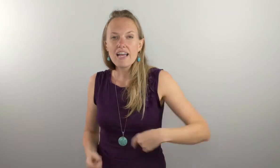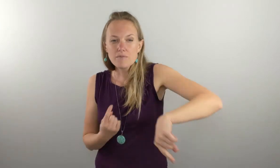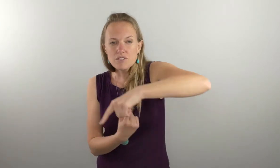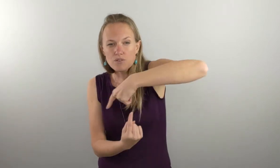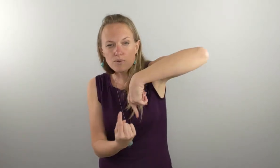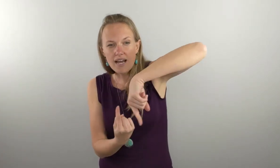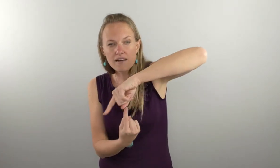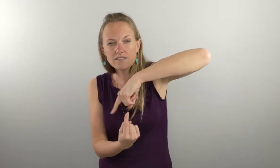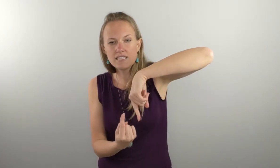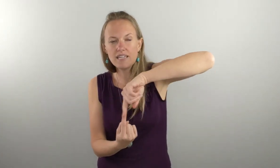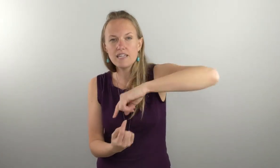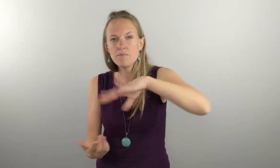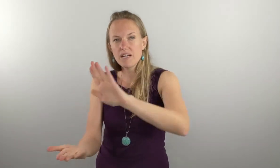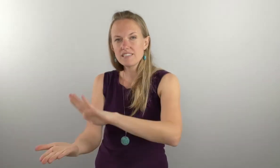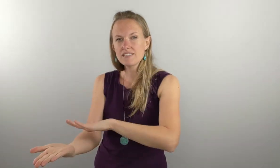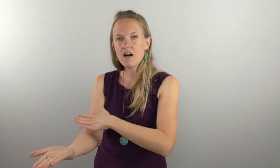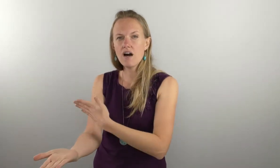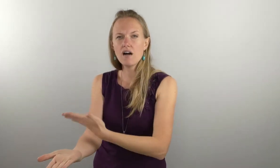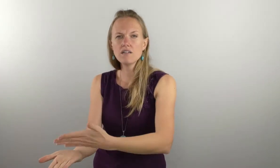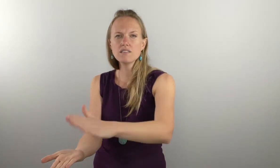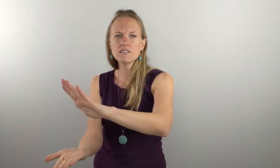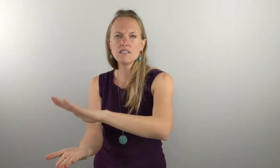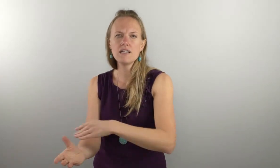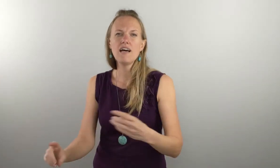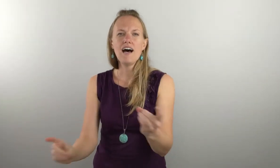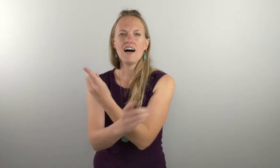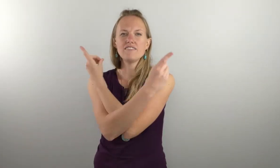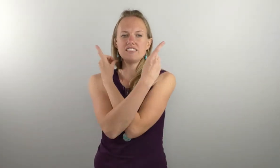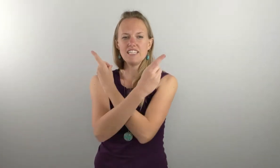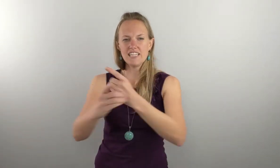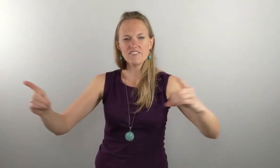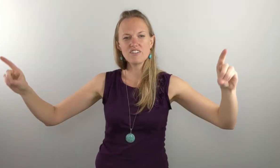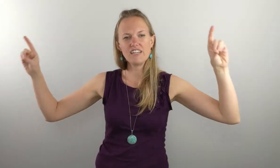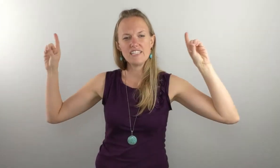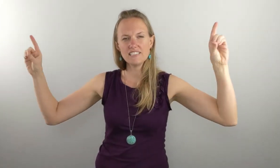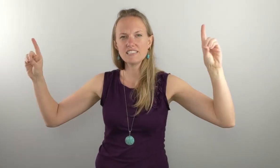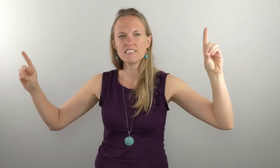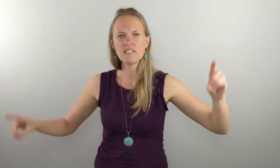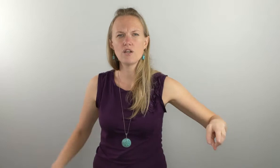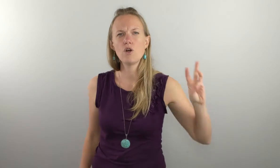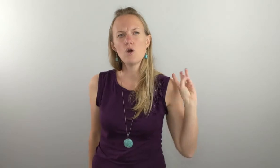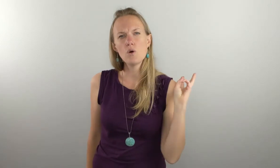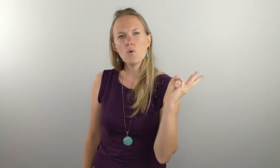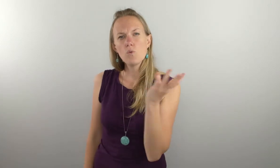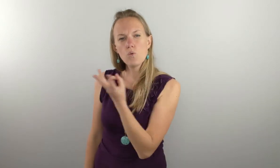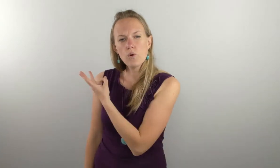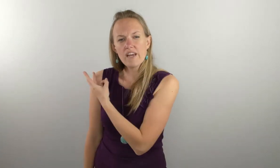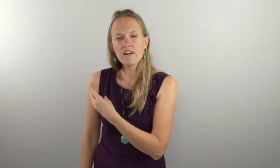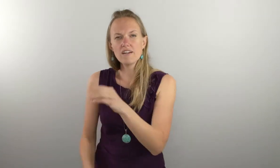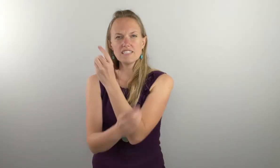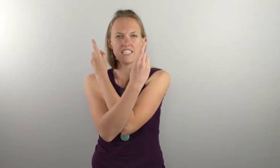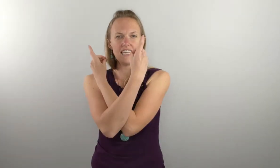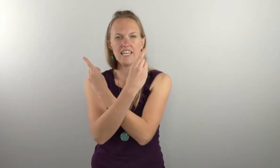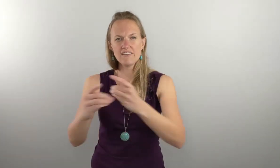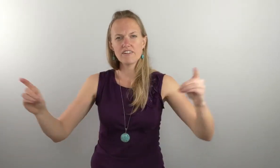am surrounded by songs of deliverance. We're